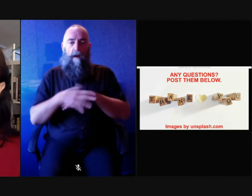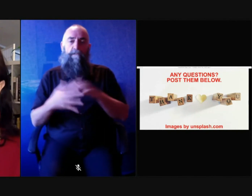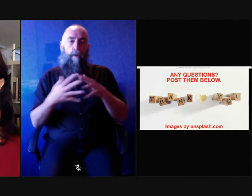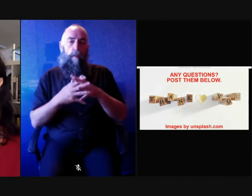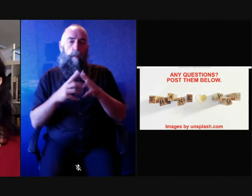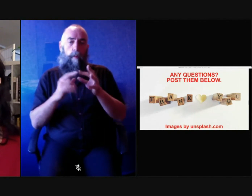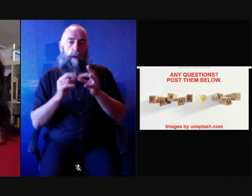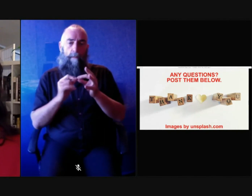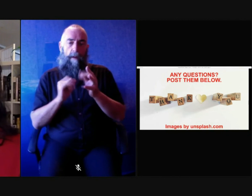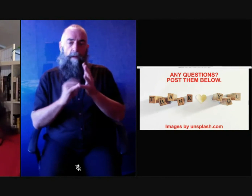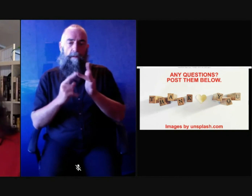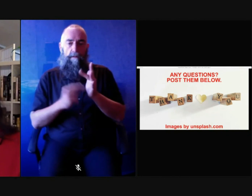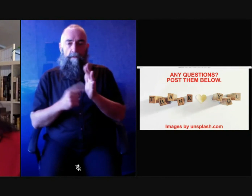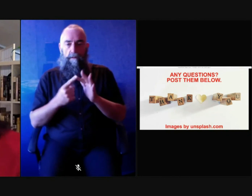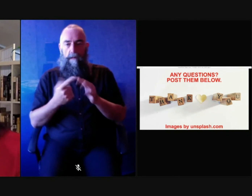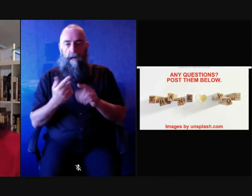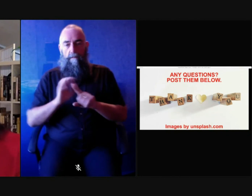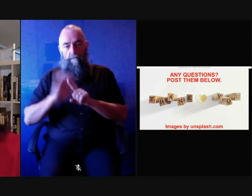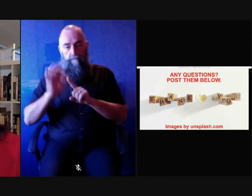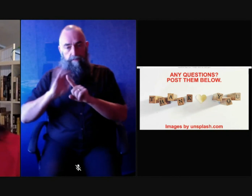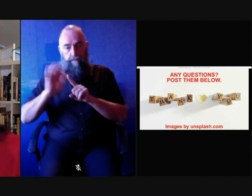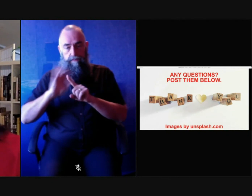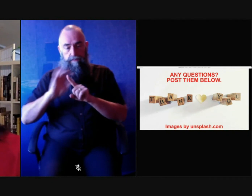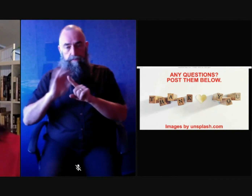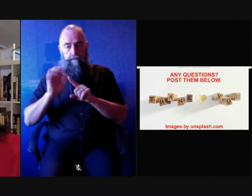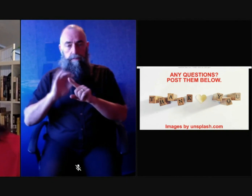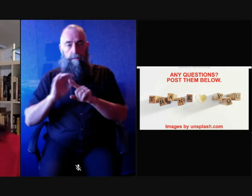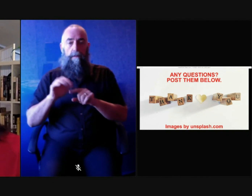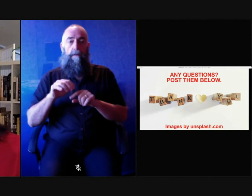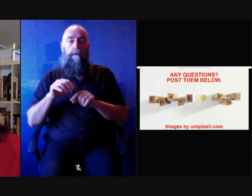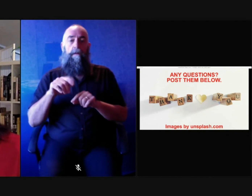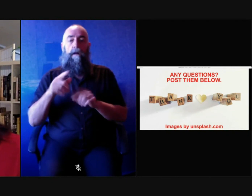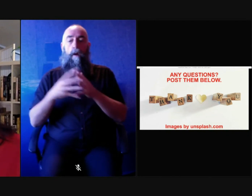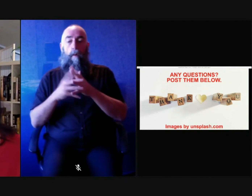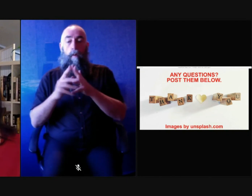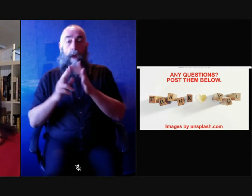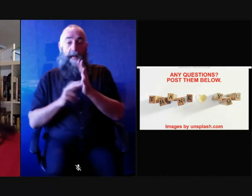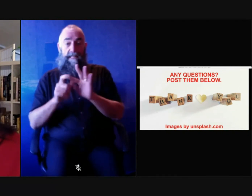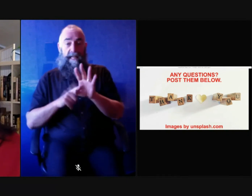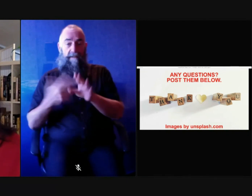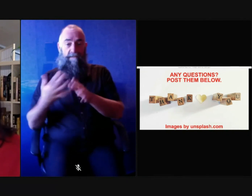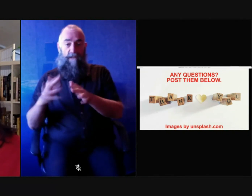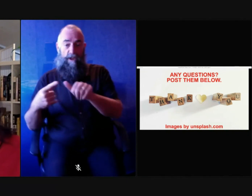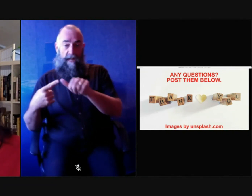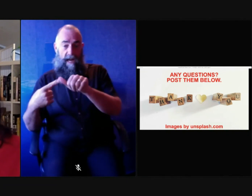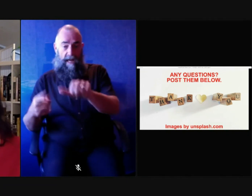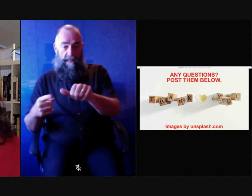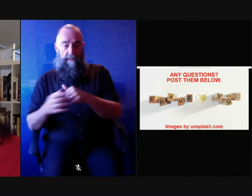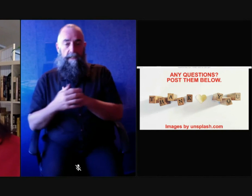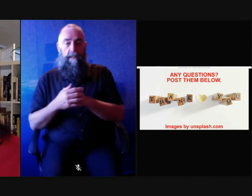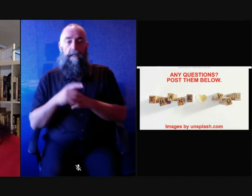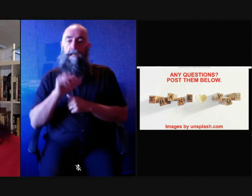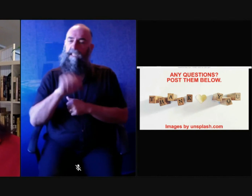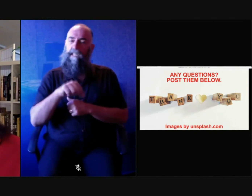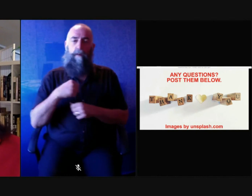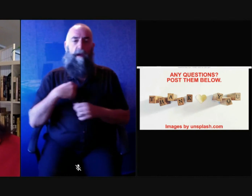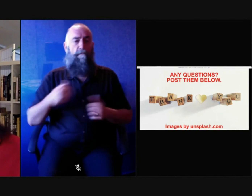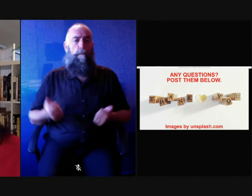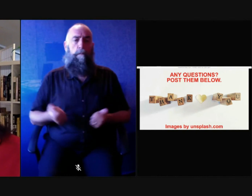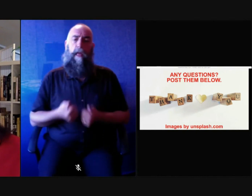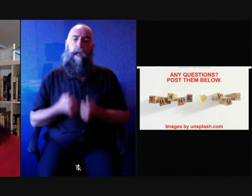which are free, simple to use, and Wendy has answered. Thanks, Wendy, for answering Vivian. We have a whole lot of resources on